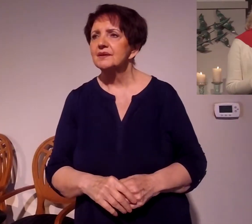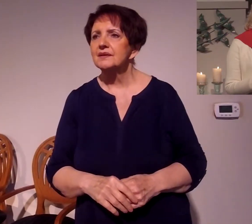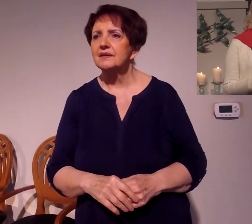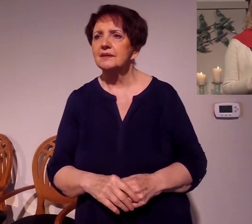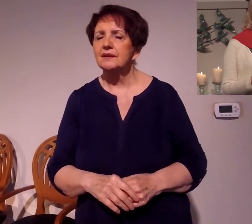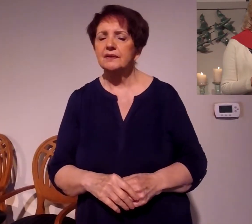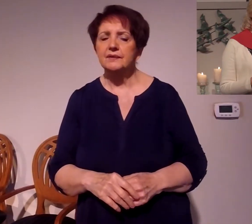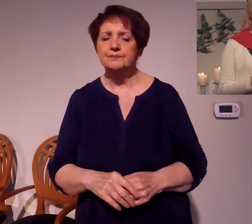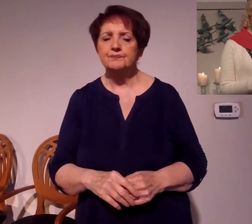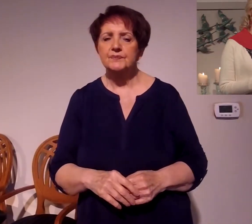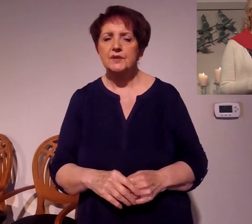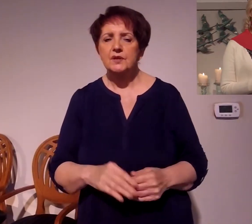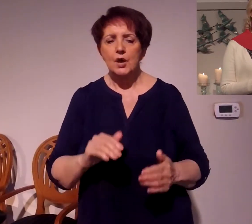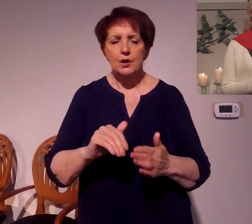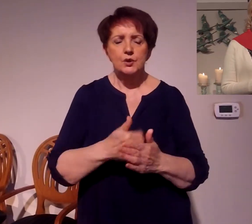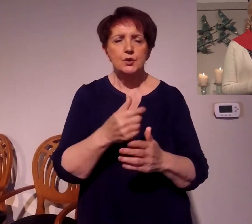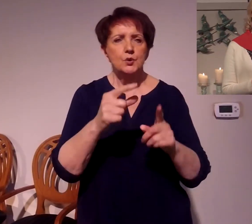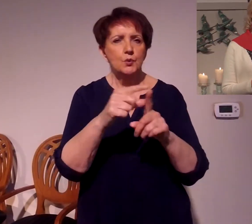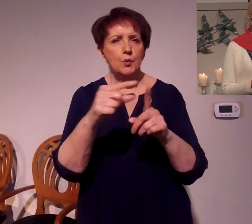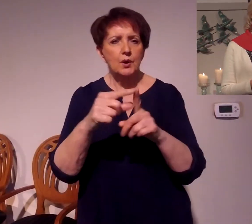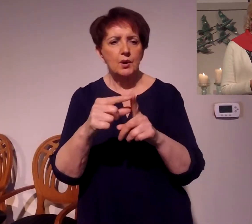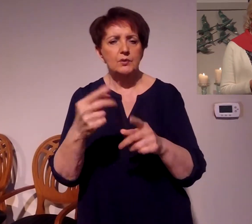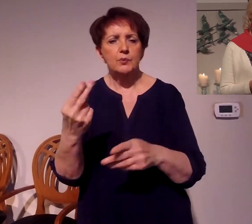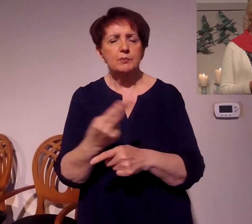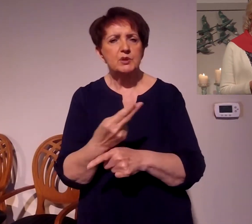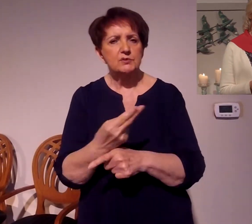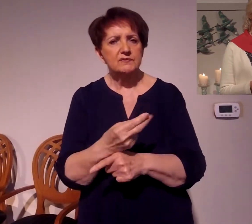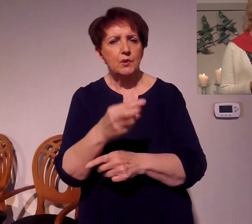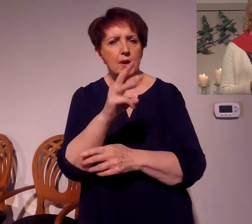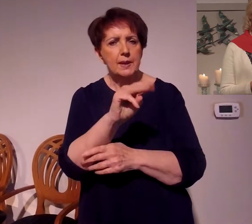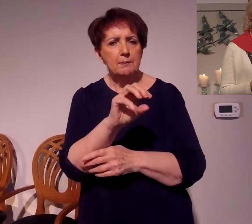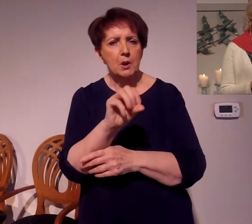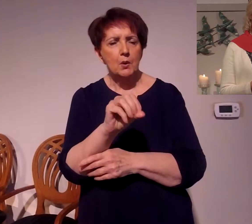Here, a new term will be useful. Monism.